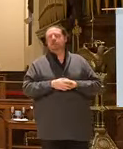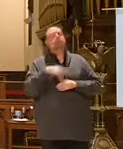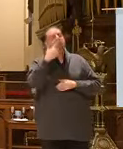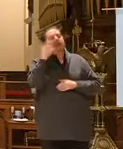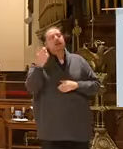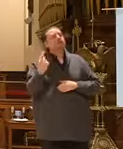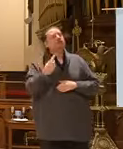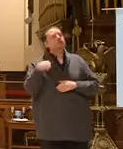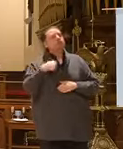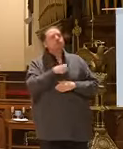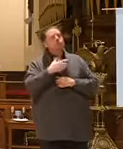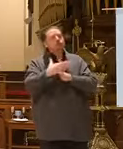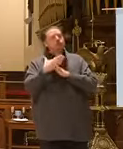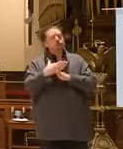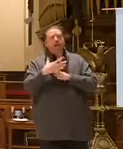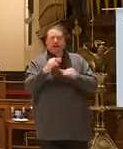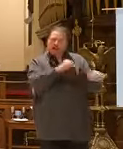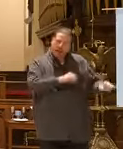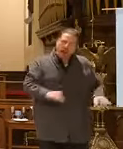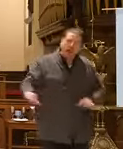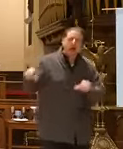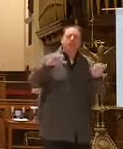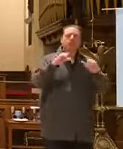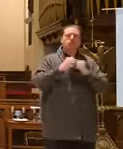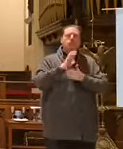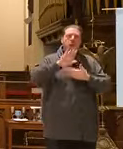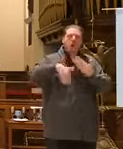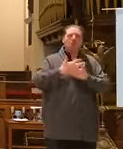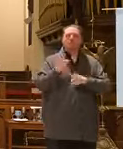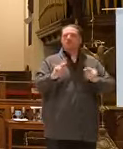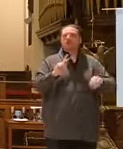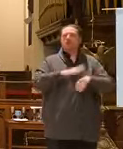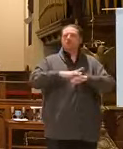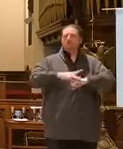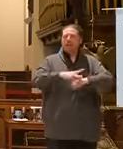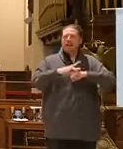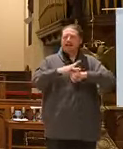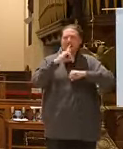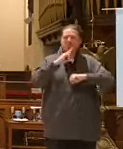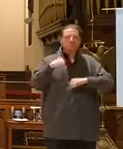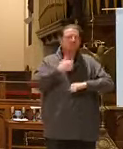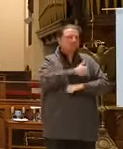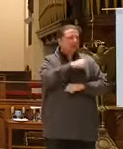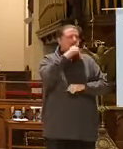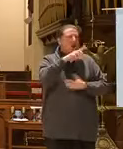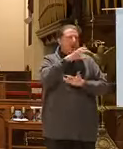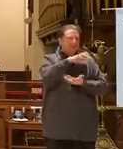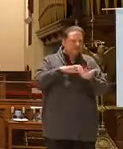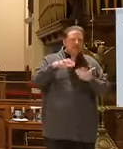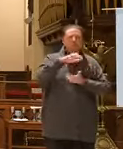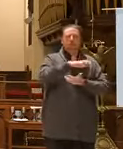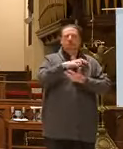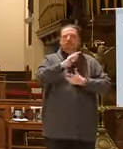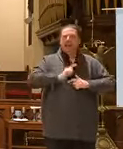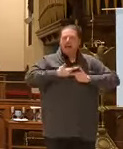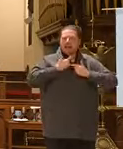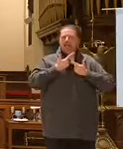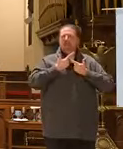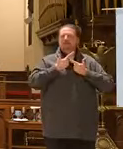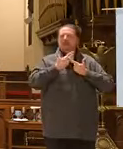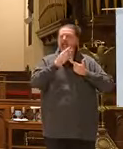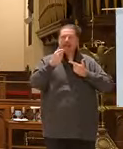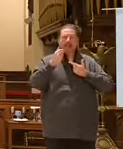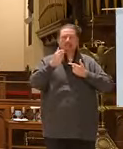Because something we share in common with every other person on the planet is that we are a mixture of light